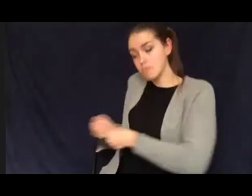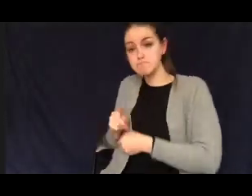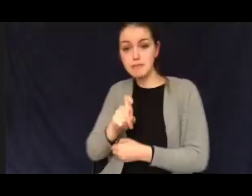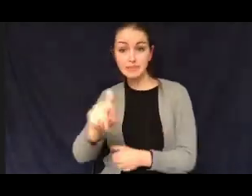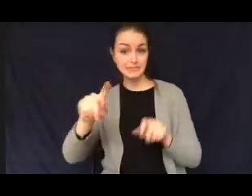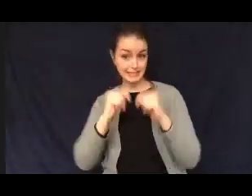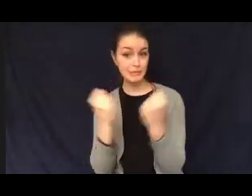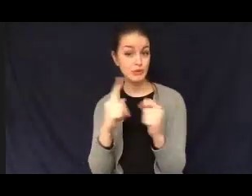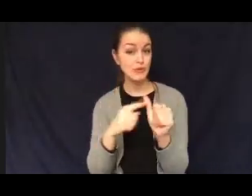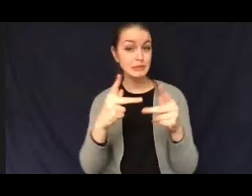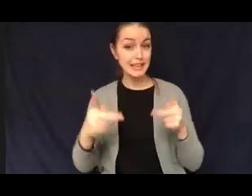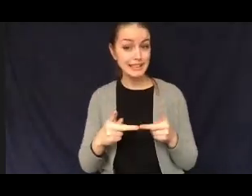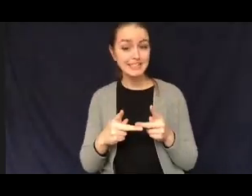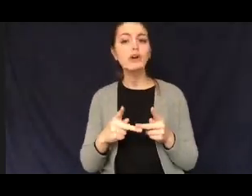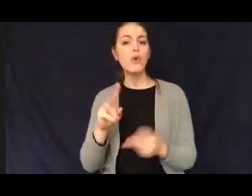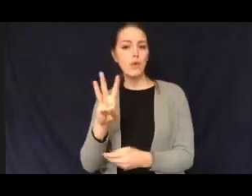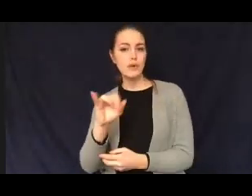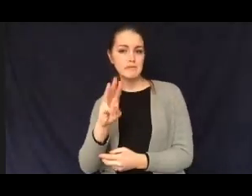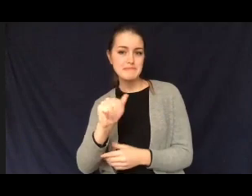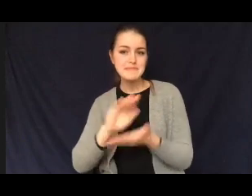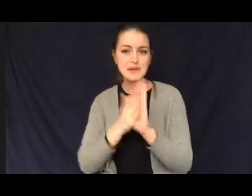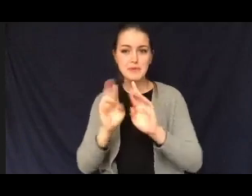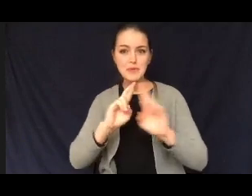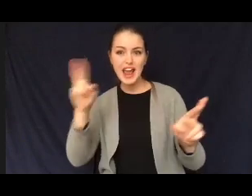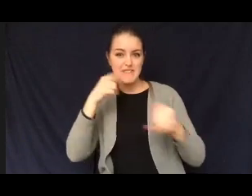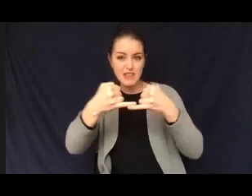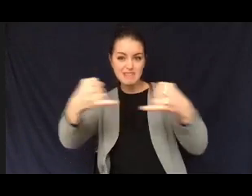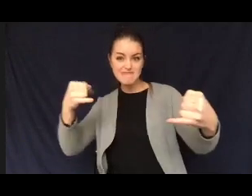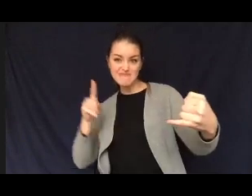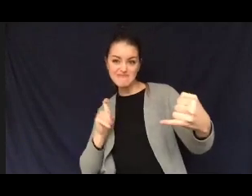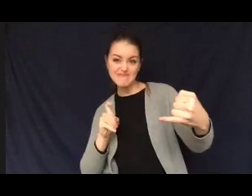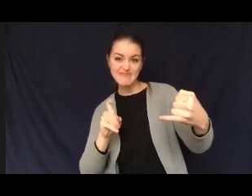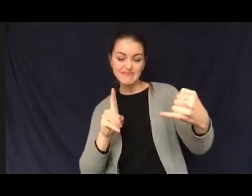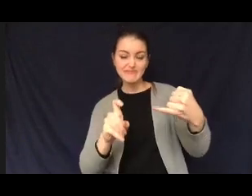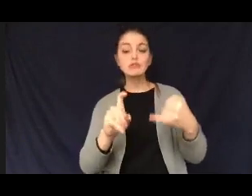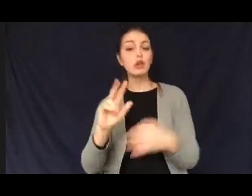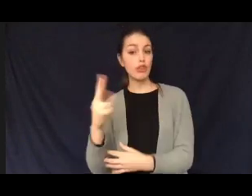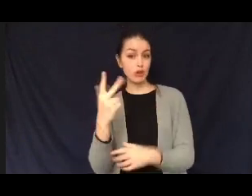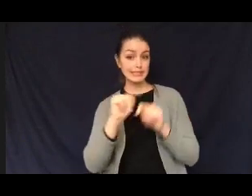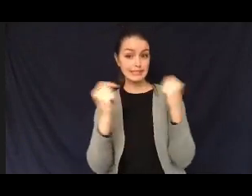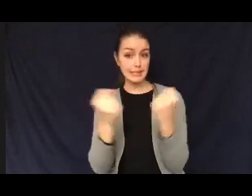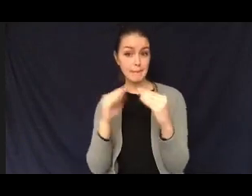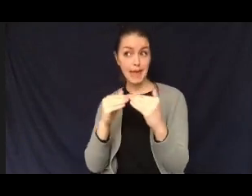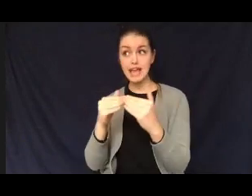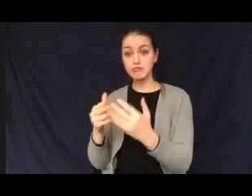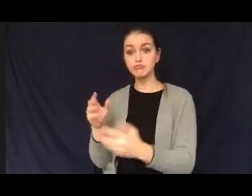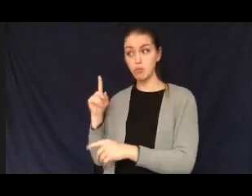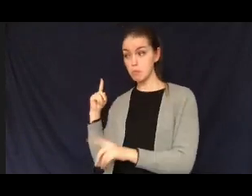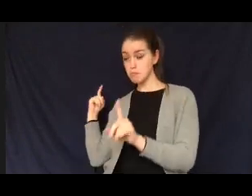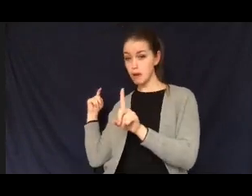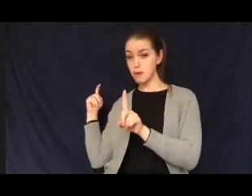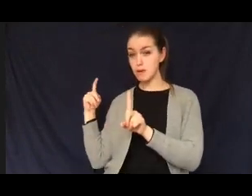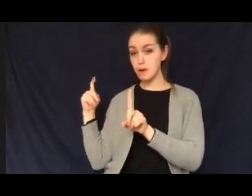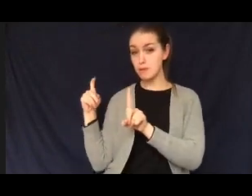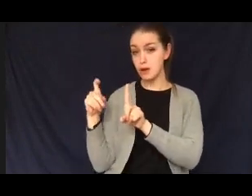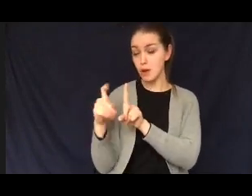the dash to the finish line as her third teammate ran toward her. She raced back from the baton and nearly dropped